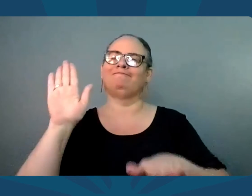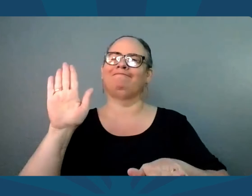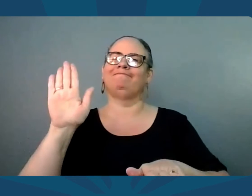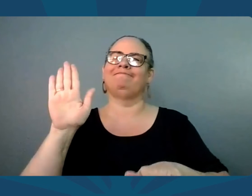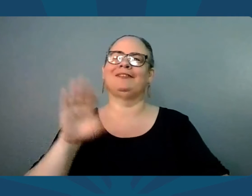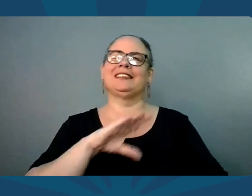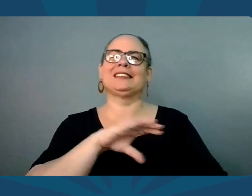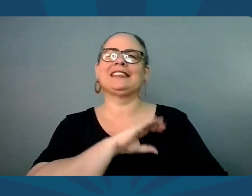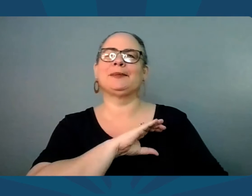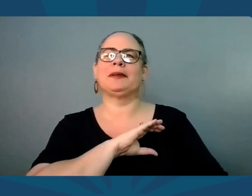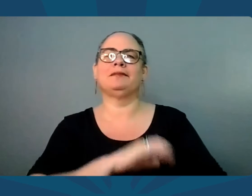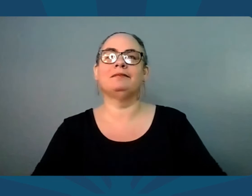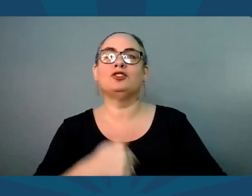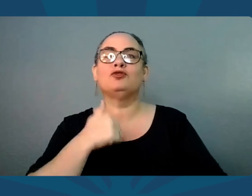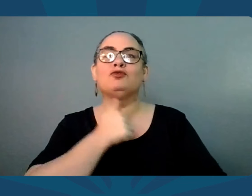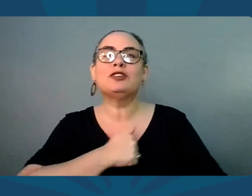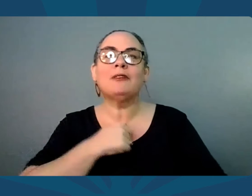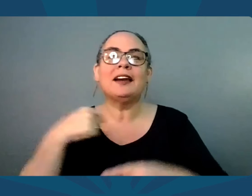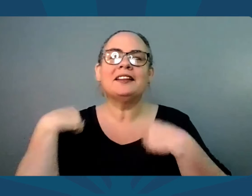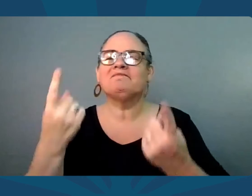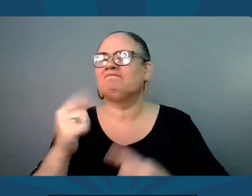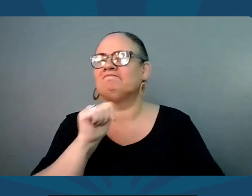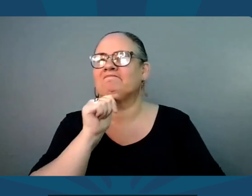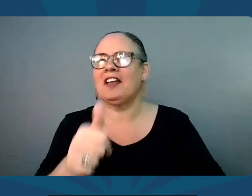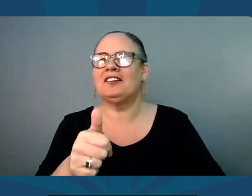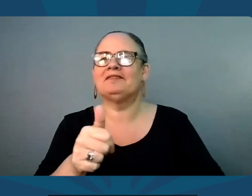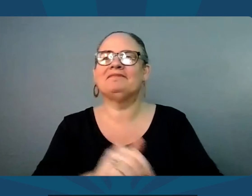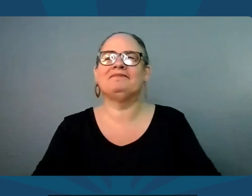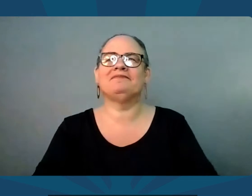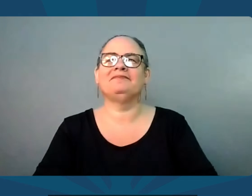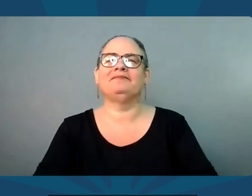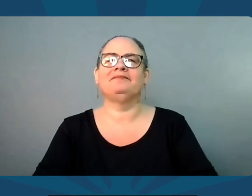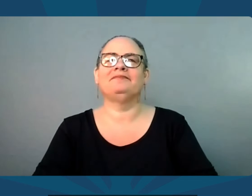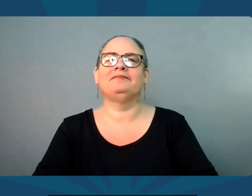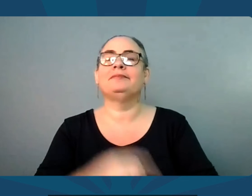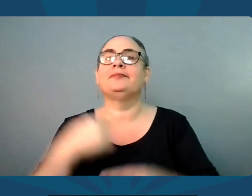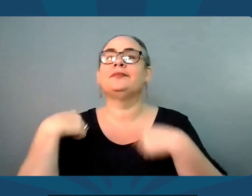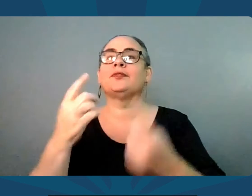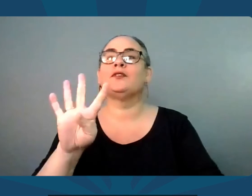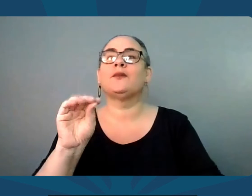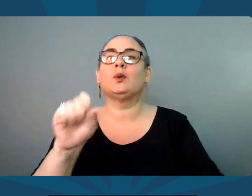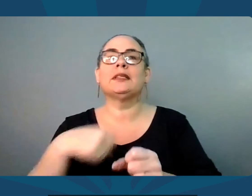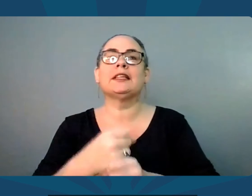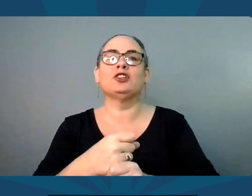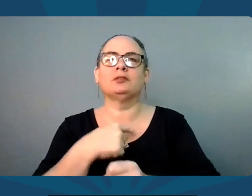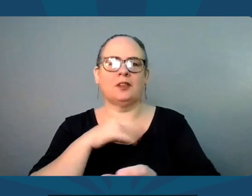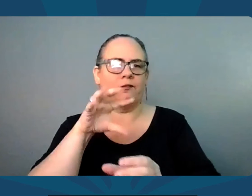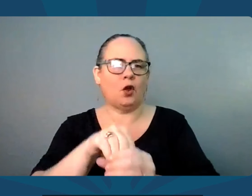assistance. At age 31, I was very privileged to take the oath of citizenship and have never regretted it